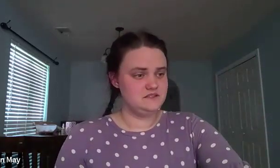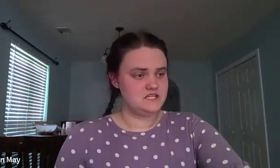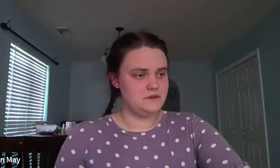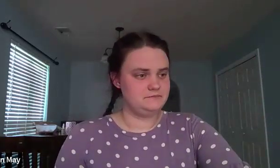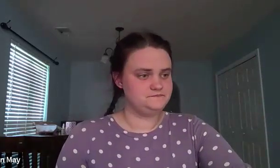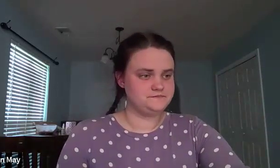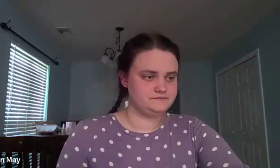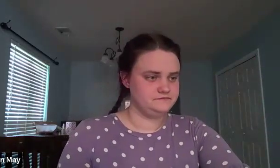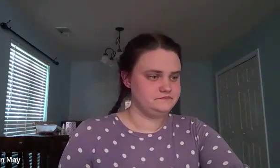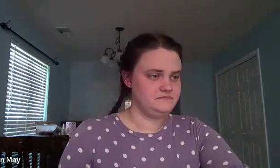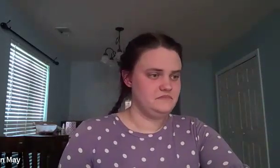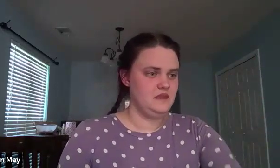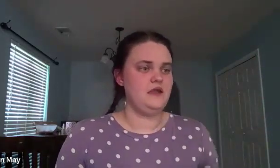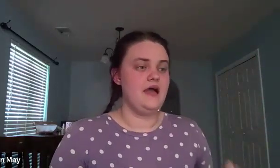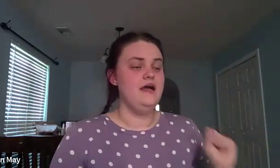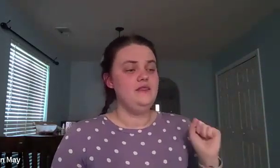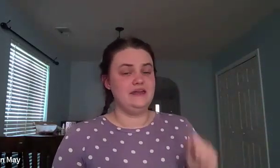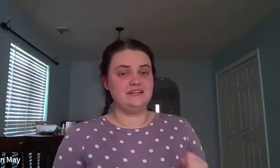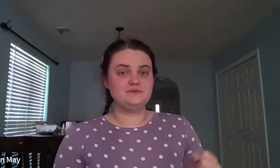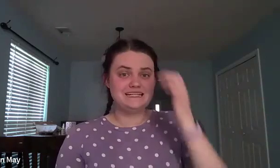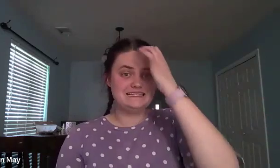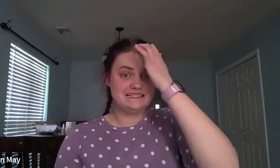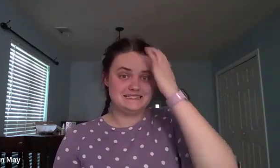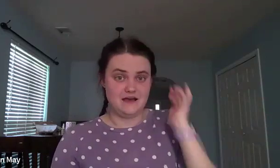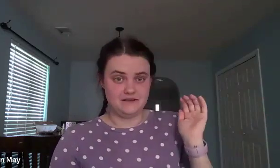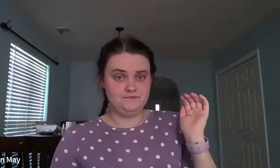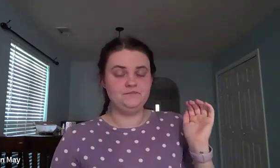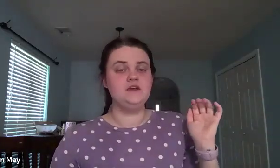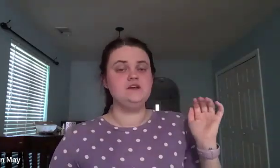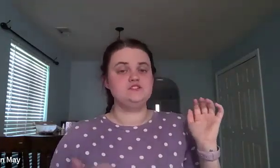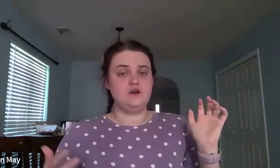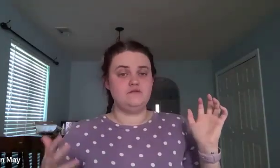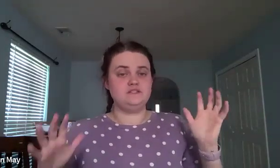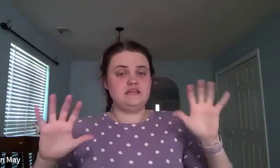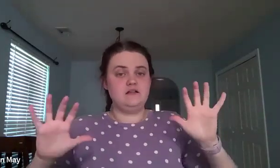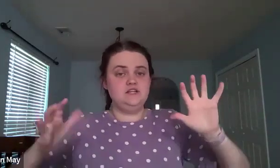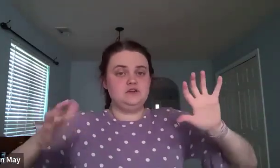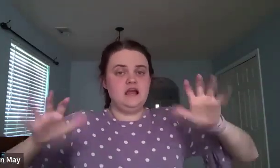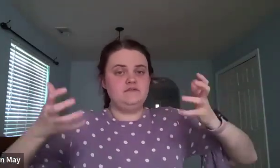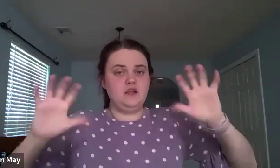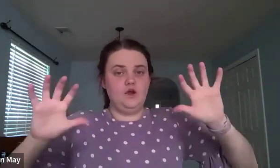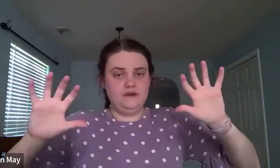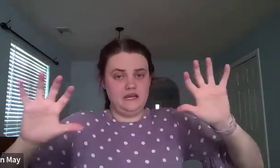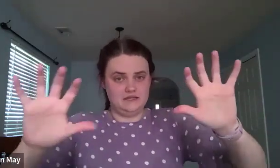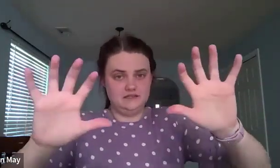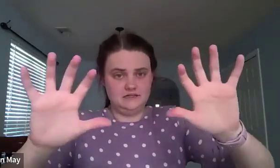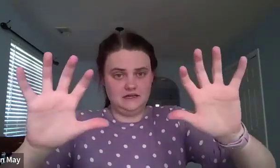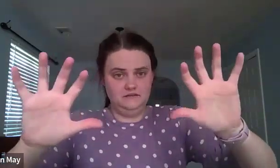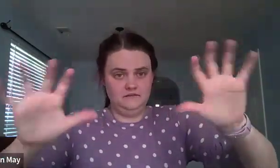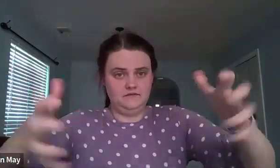Excuse me. Okay. The next one is salad. So for salad, you're going to have like open hands again,